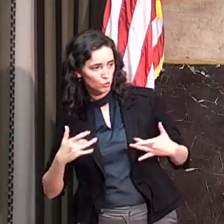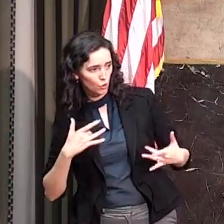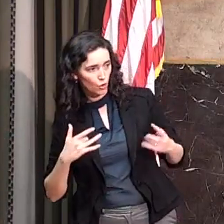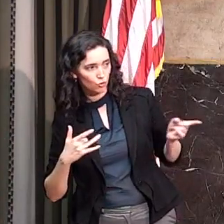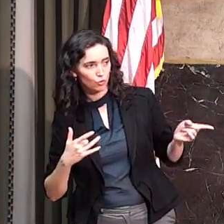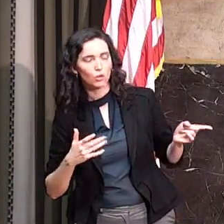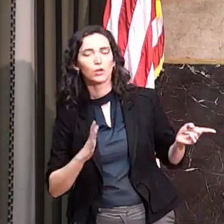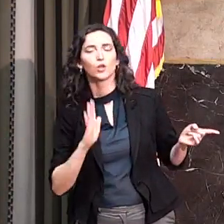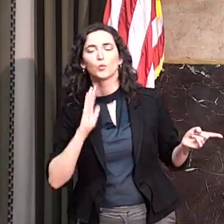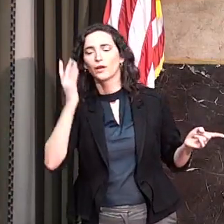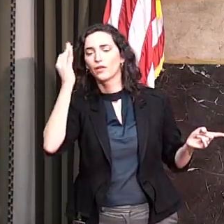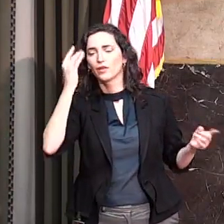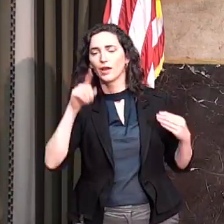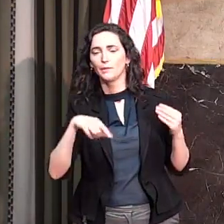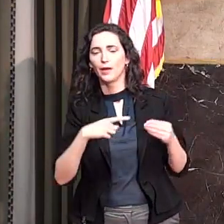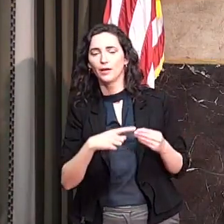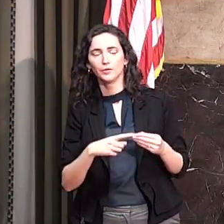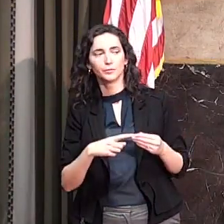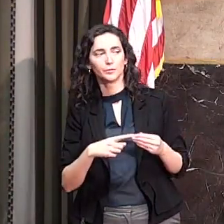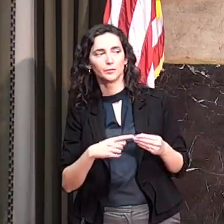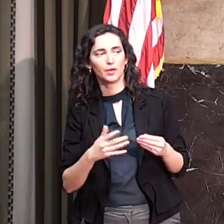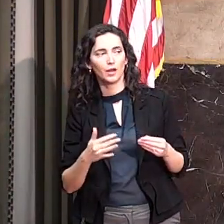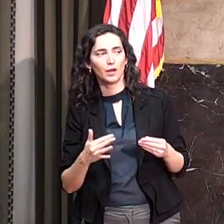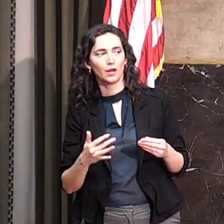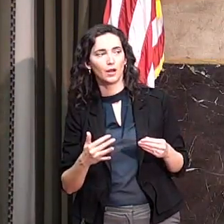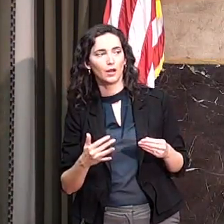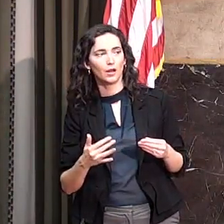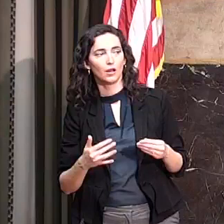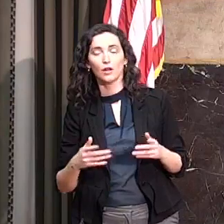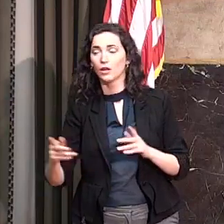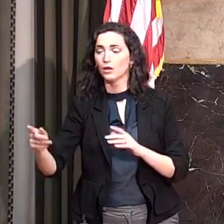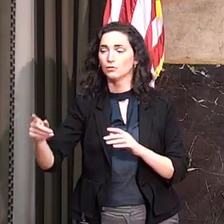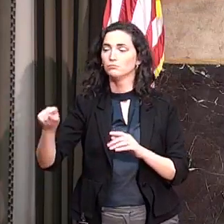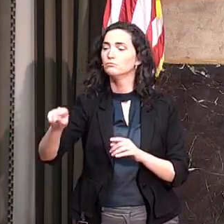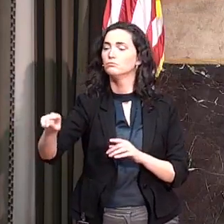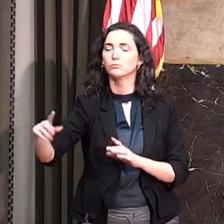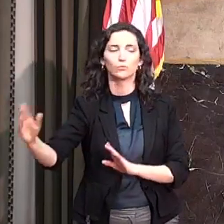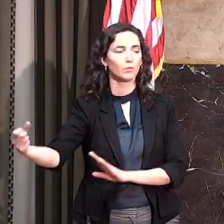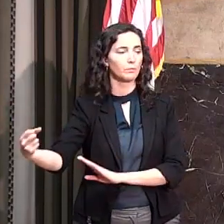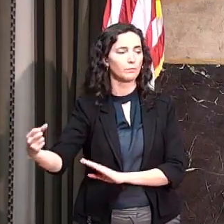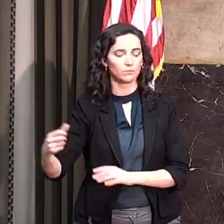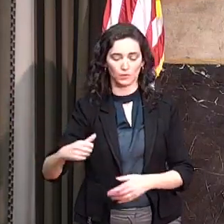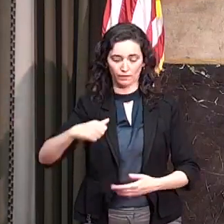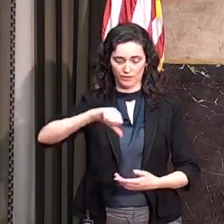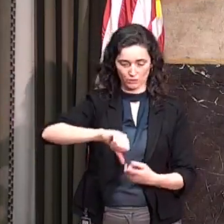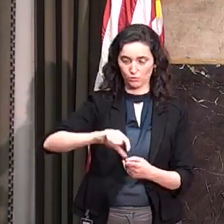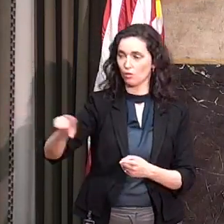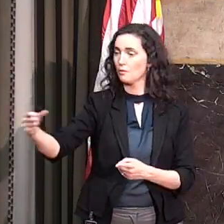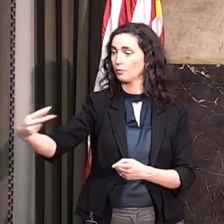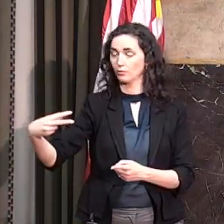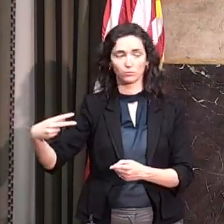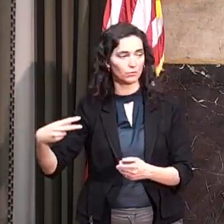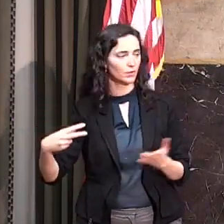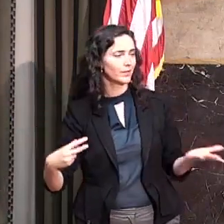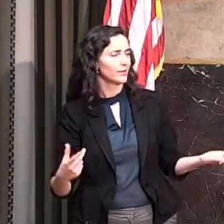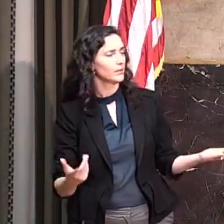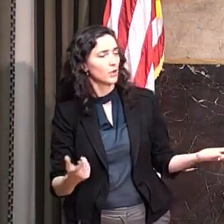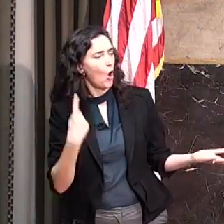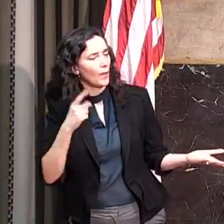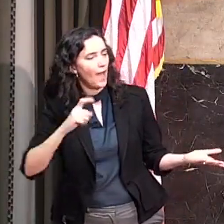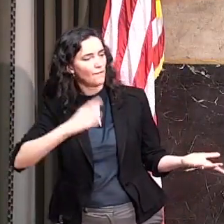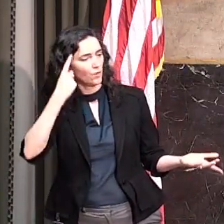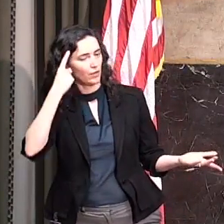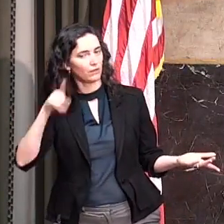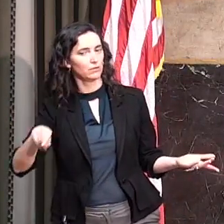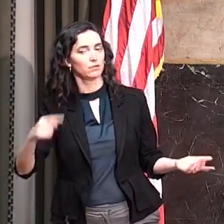much consideration do you put into whether or not you will be overridden? Well, I mean, you always think about that,